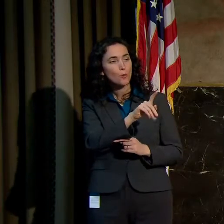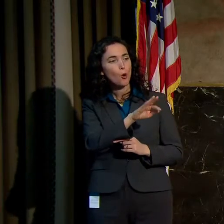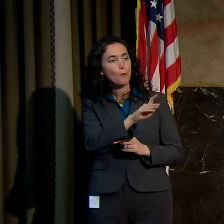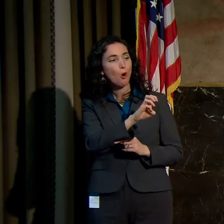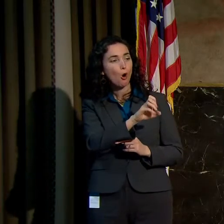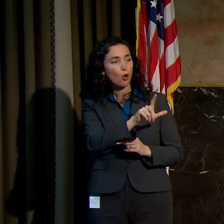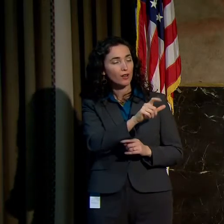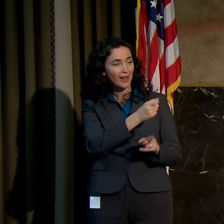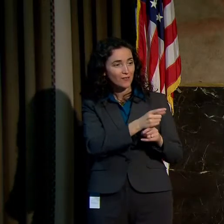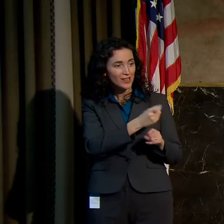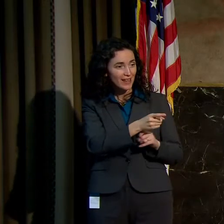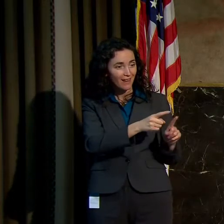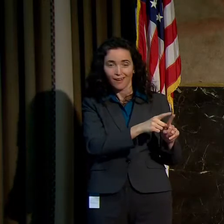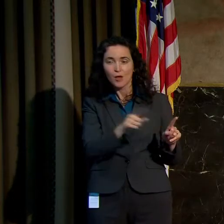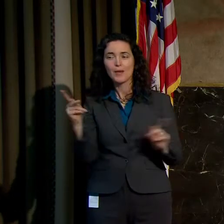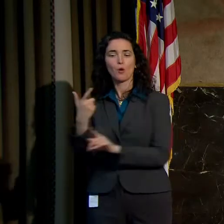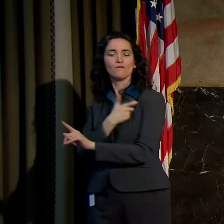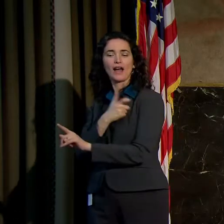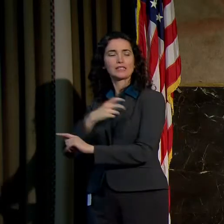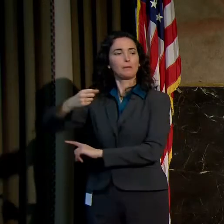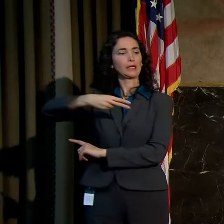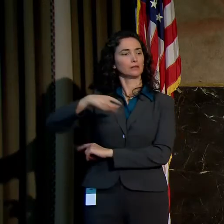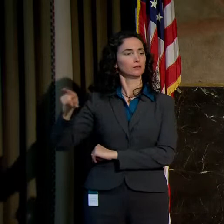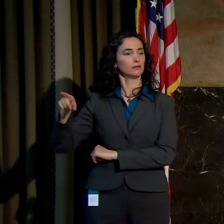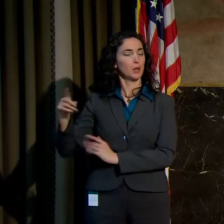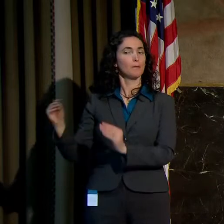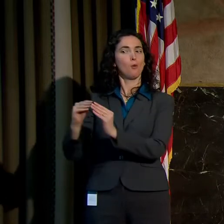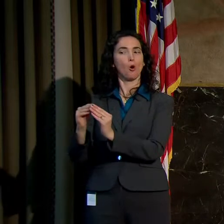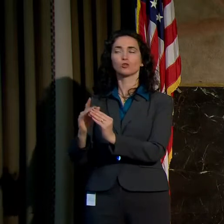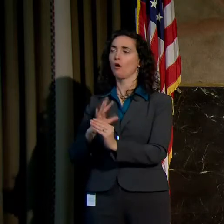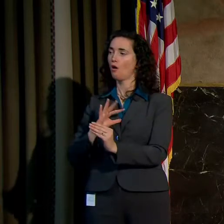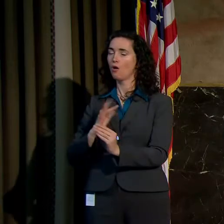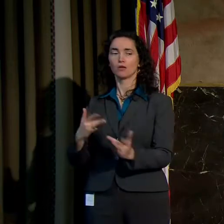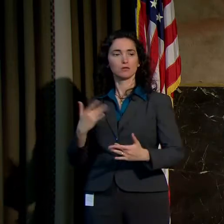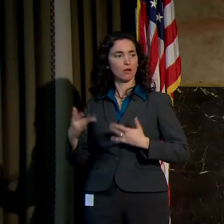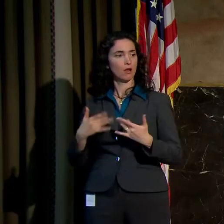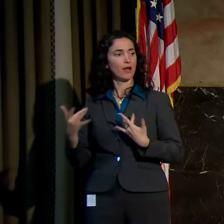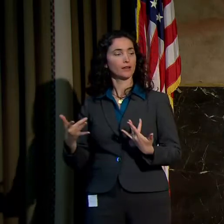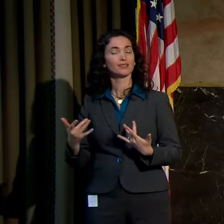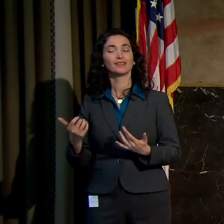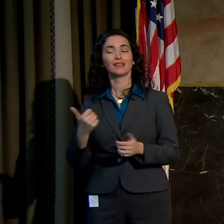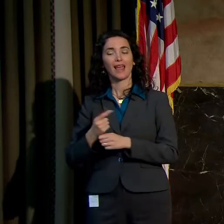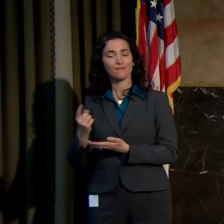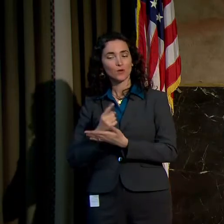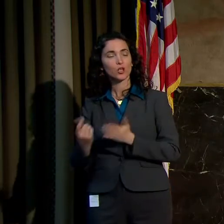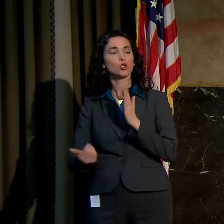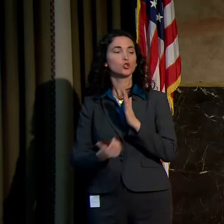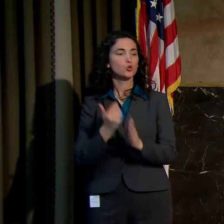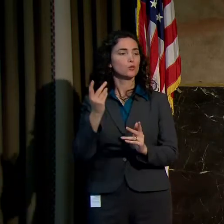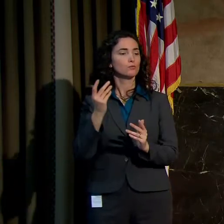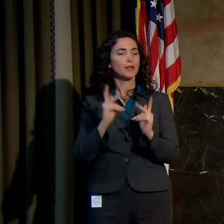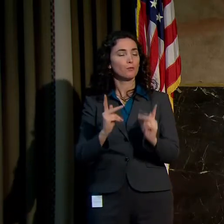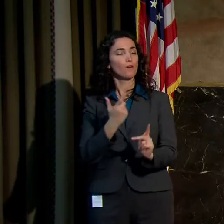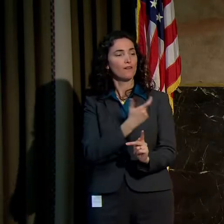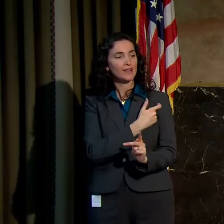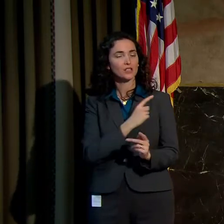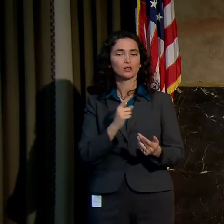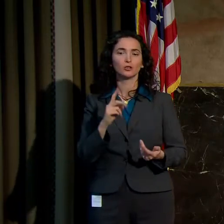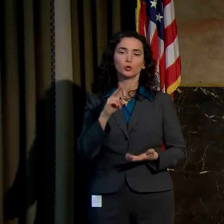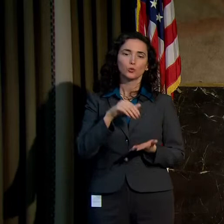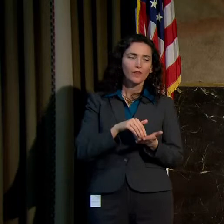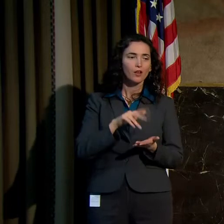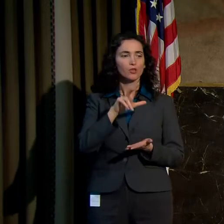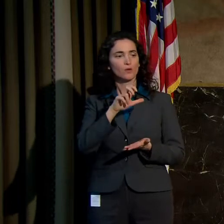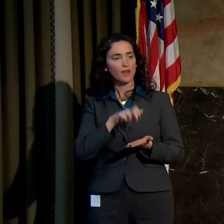I'm encouraged that it continues to go up. Every week we've been adding between 2,000 or 3,000 new people getting their first shot for the first